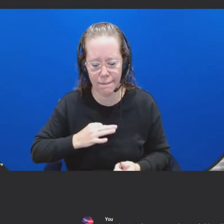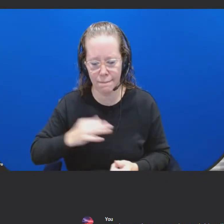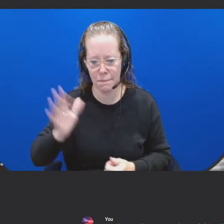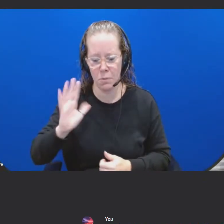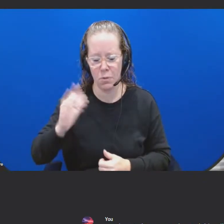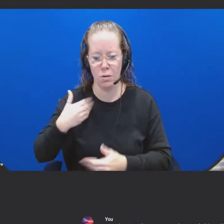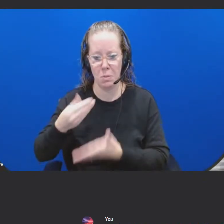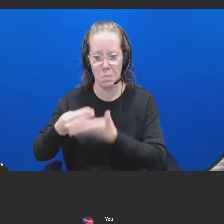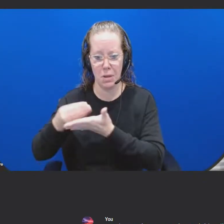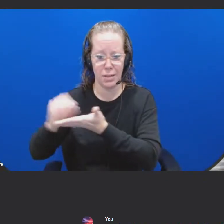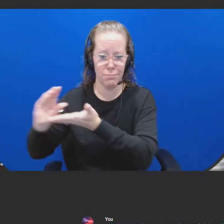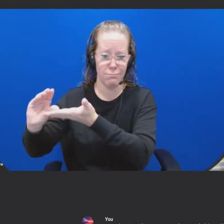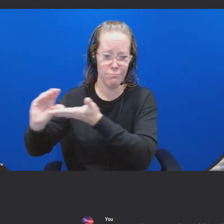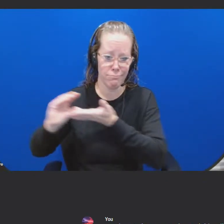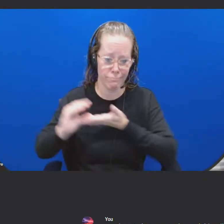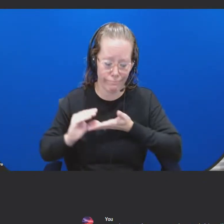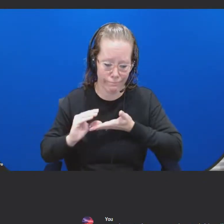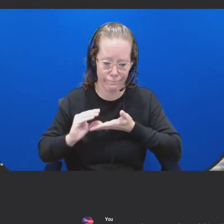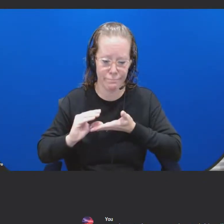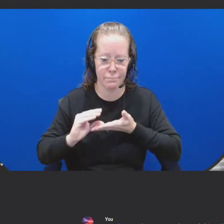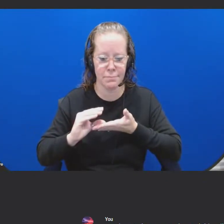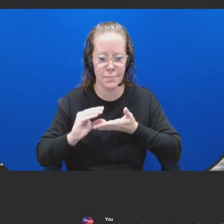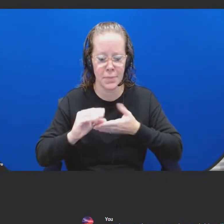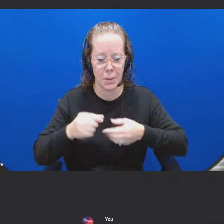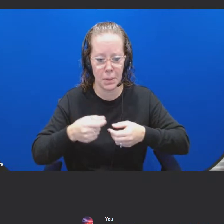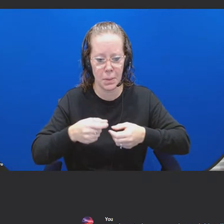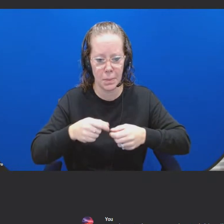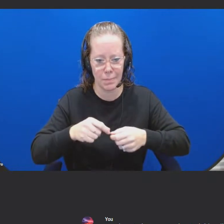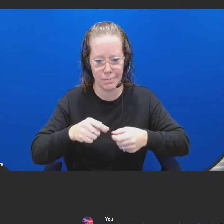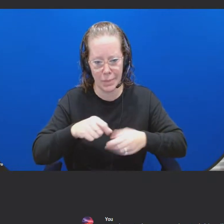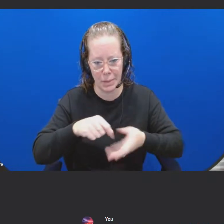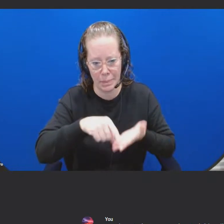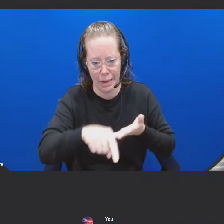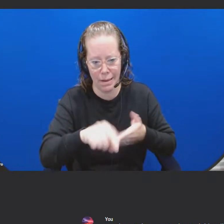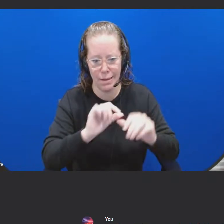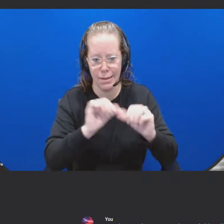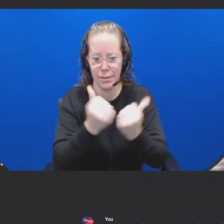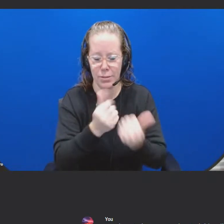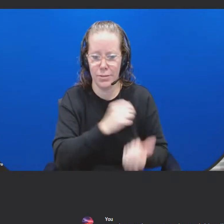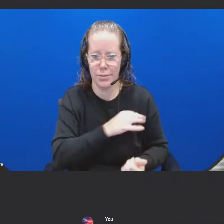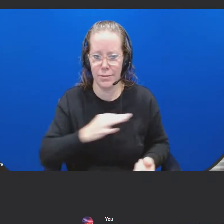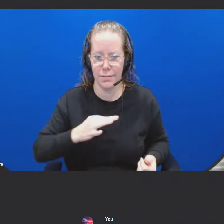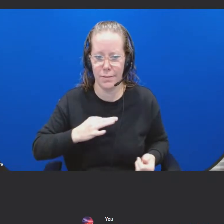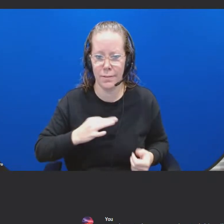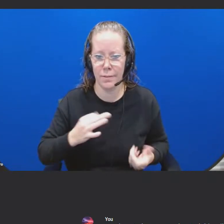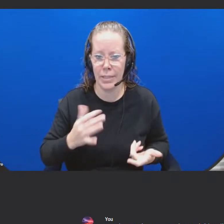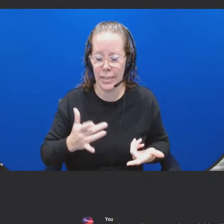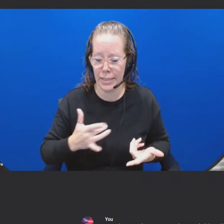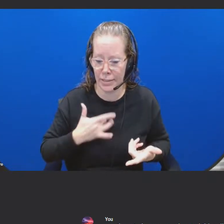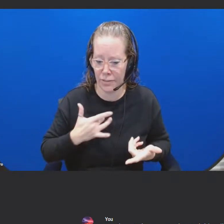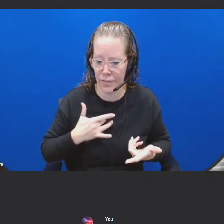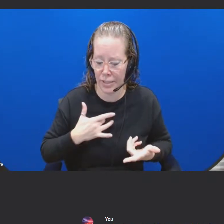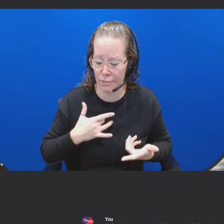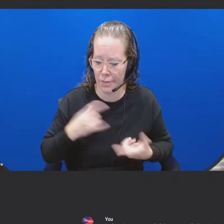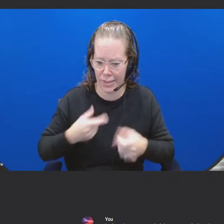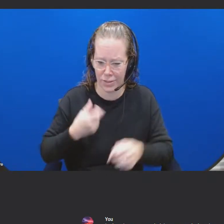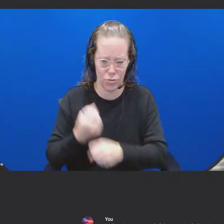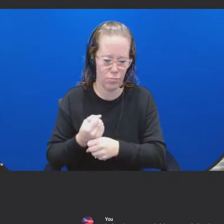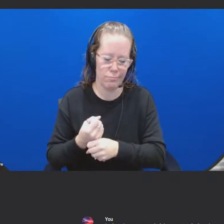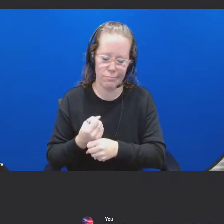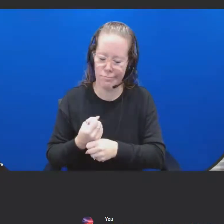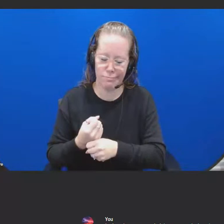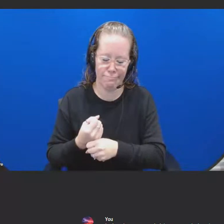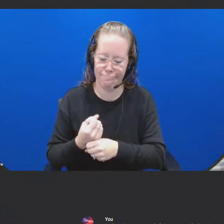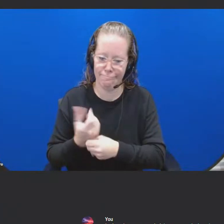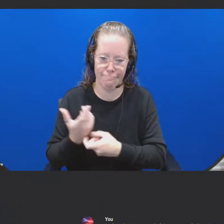we sort of diverted to pay for the agency staff. We don't expect to receive that money this year. So now we're looking